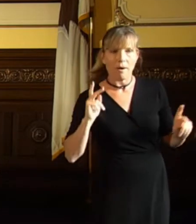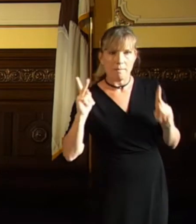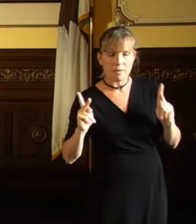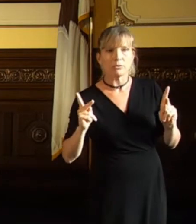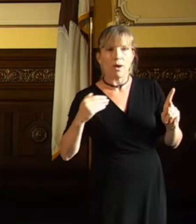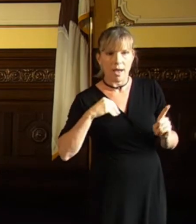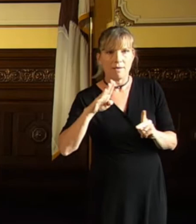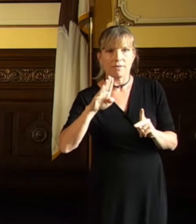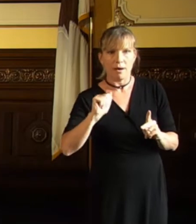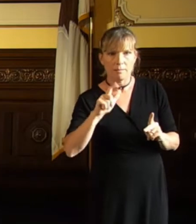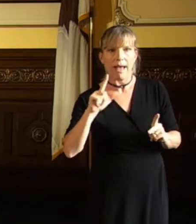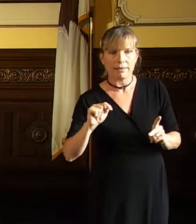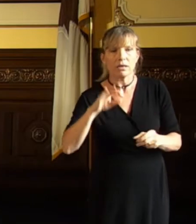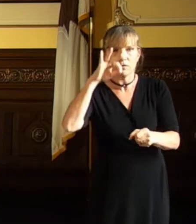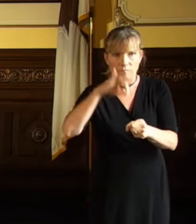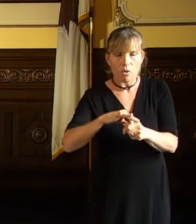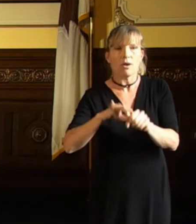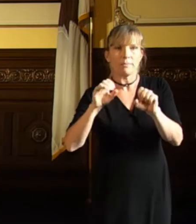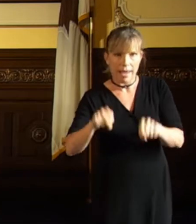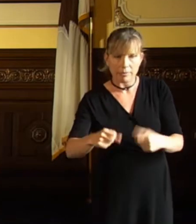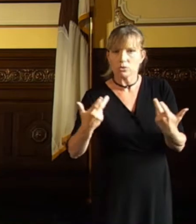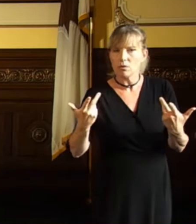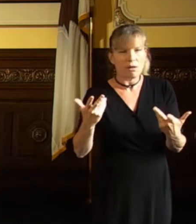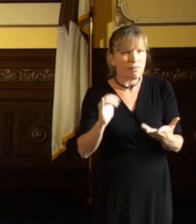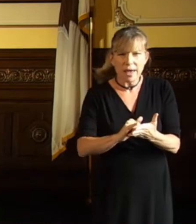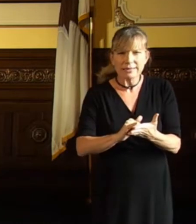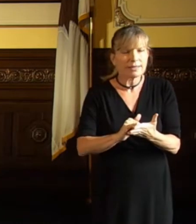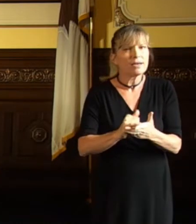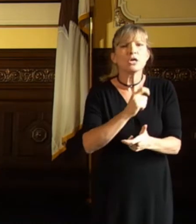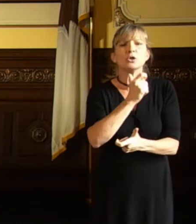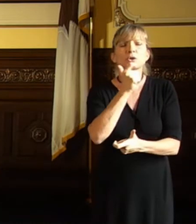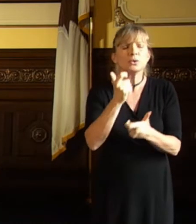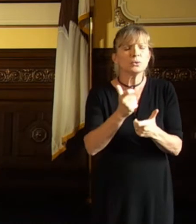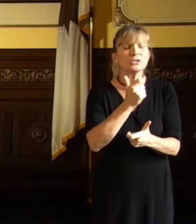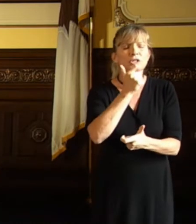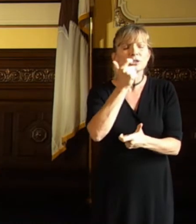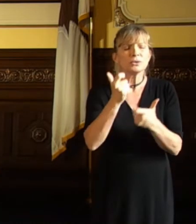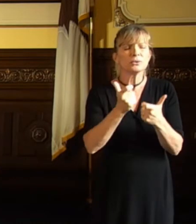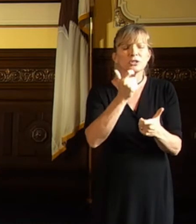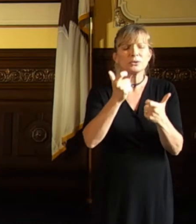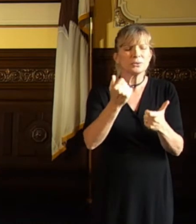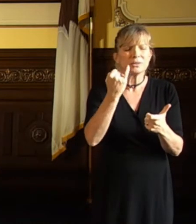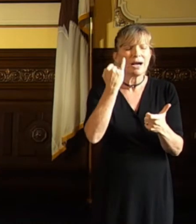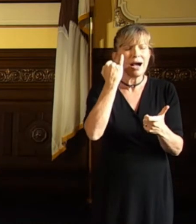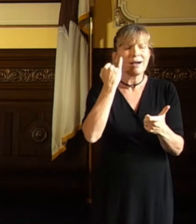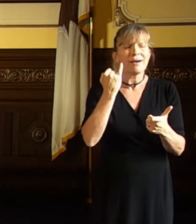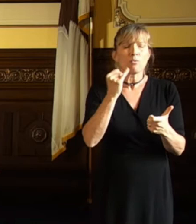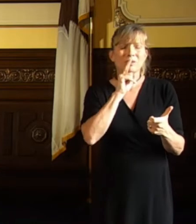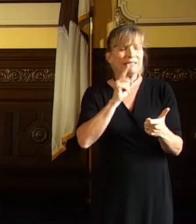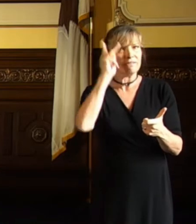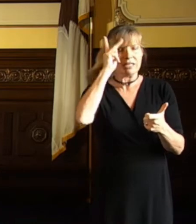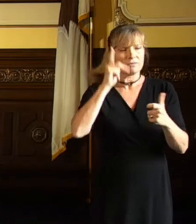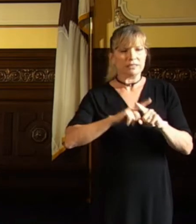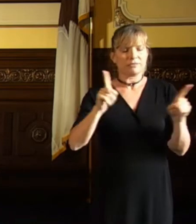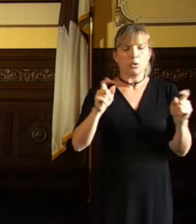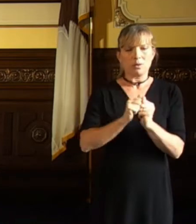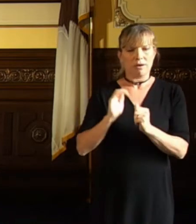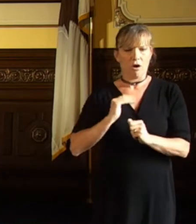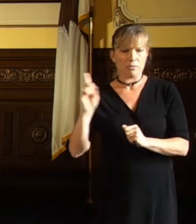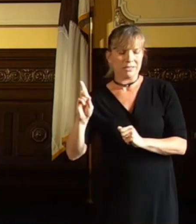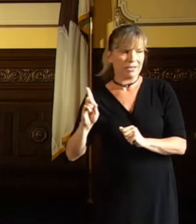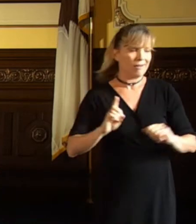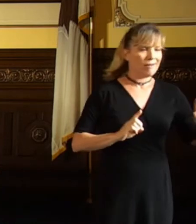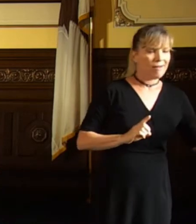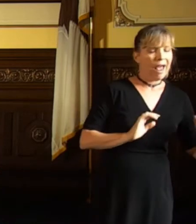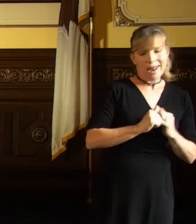get a ballot and to vote, and that's just an enormous, enormous ideological difference. I believe in democracy and